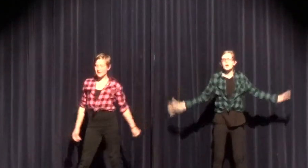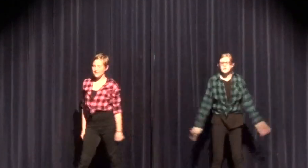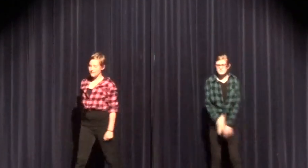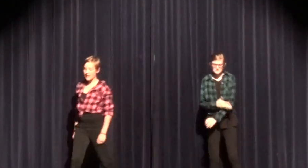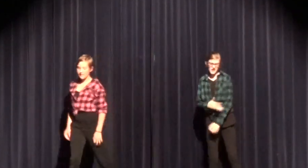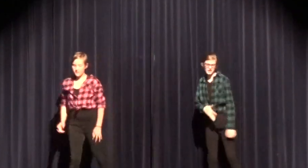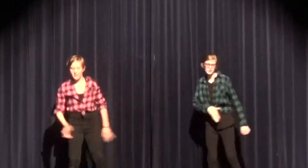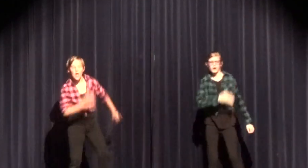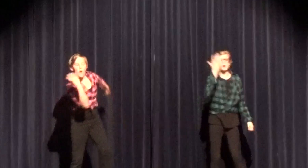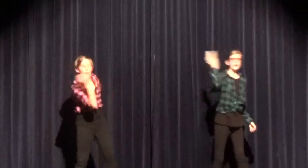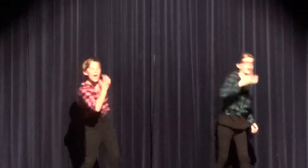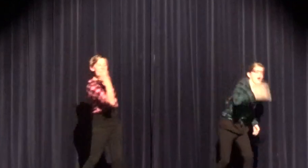Make them true